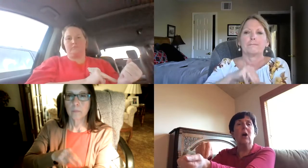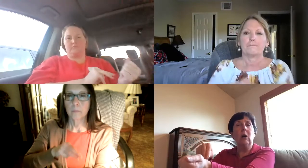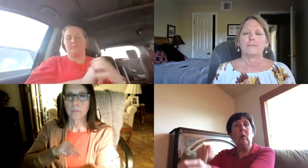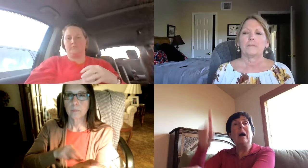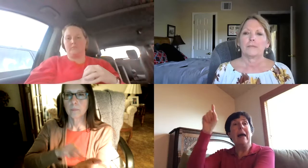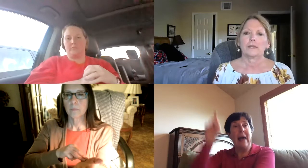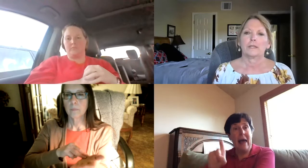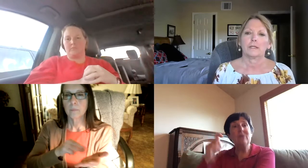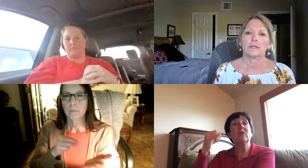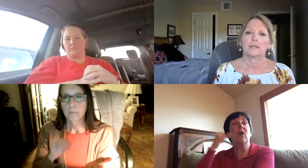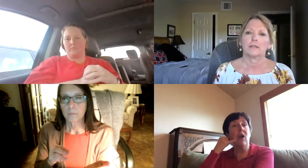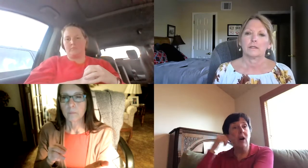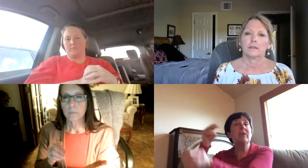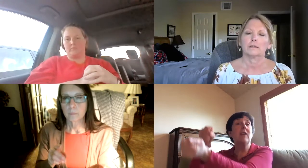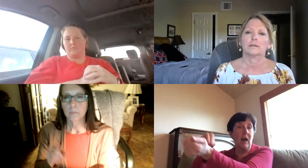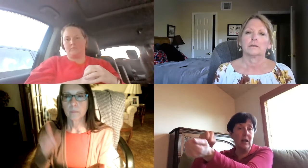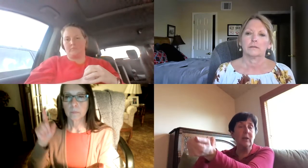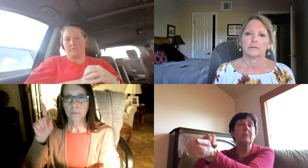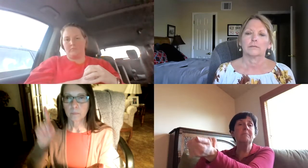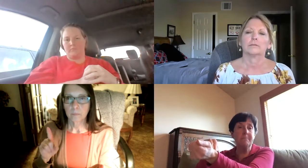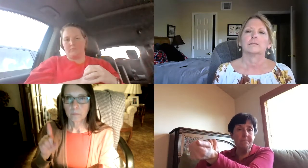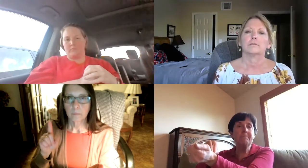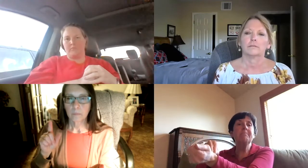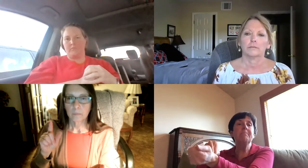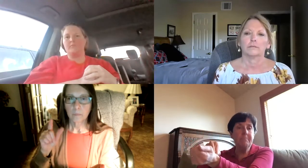So I have to call the doctor.